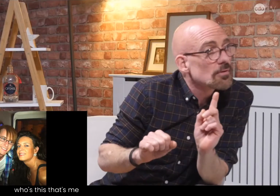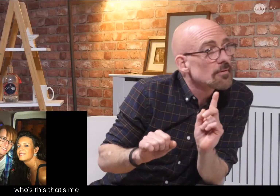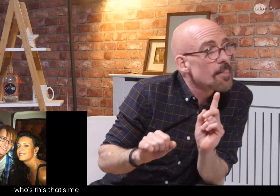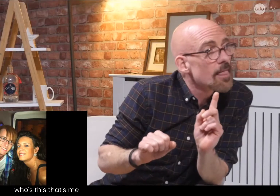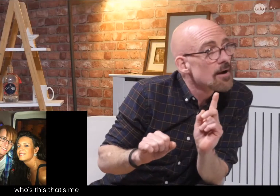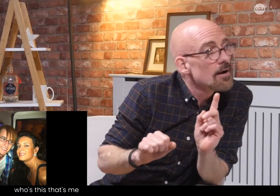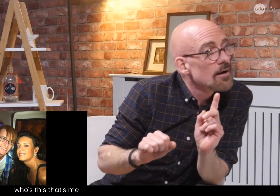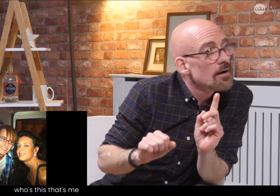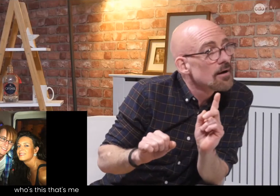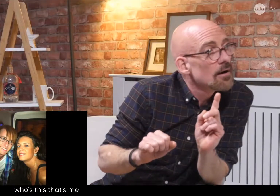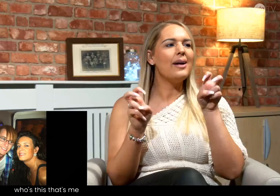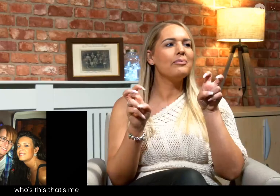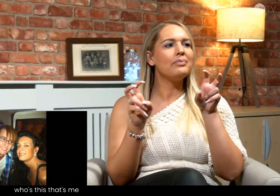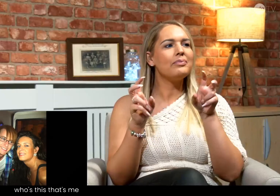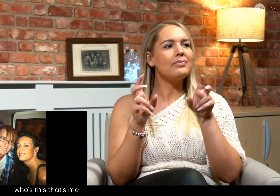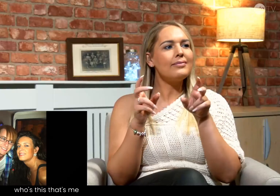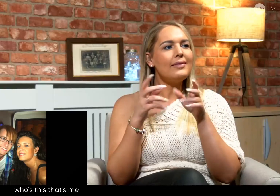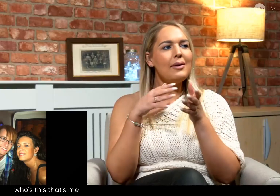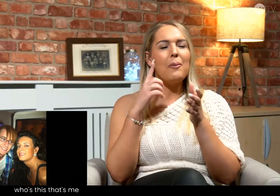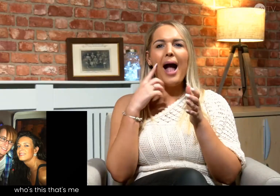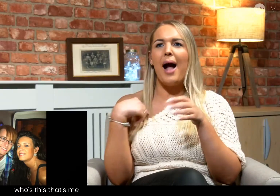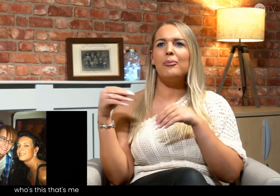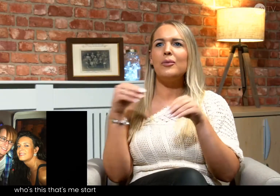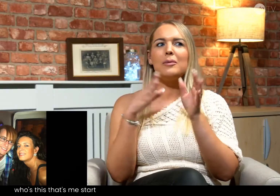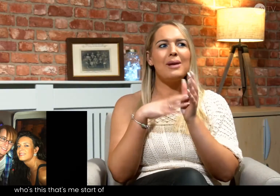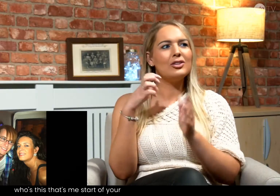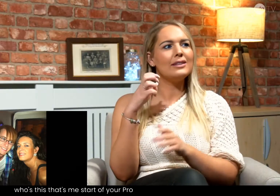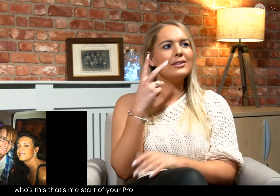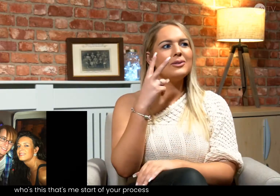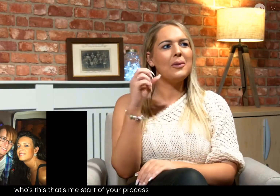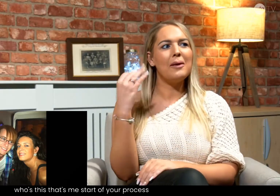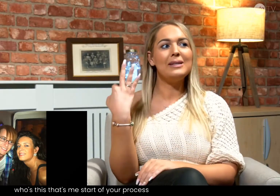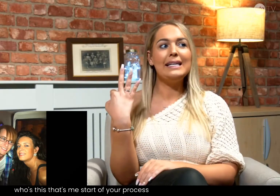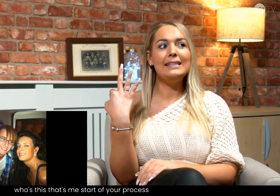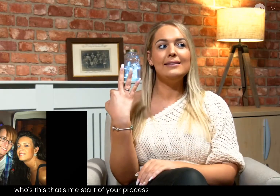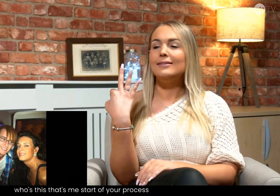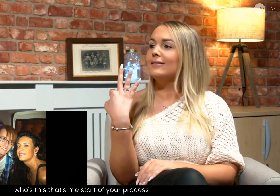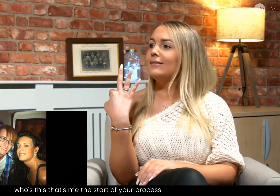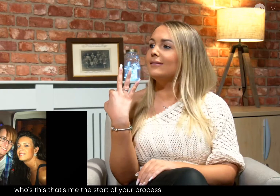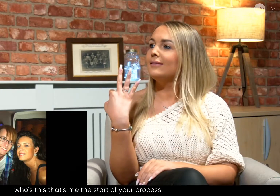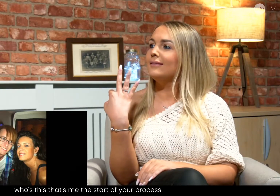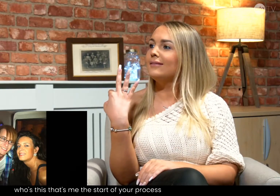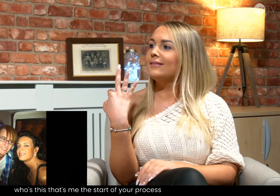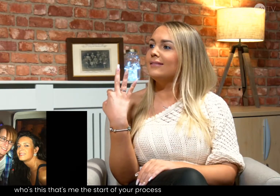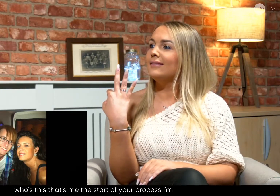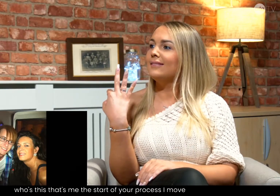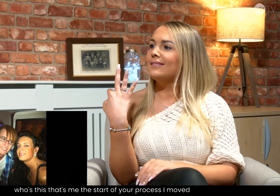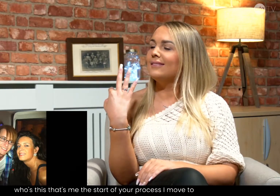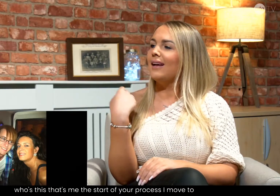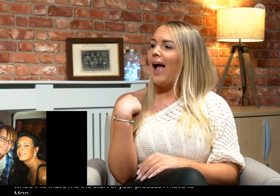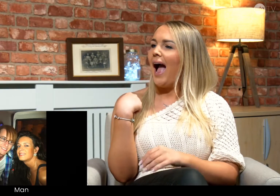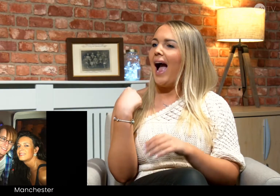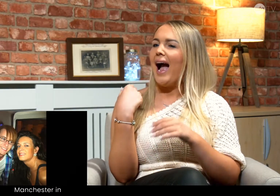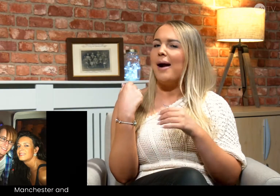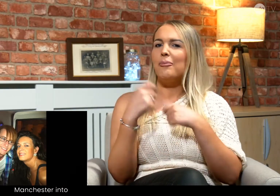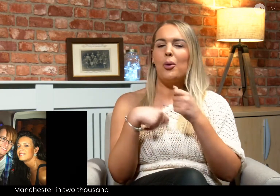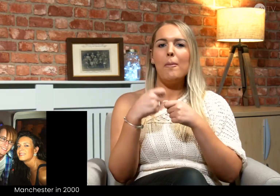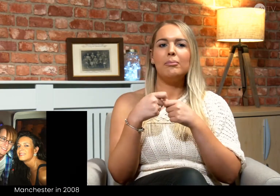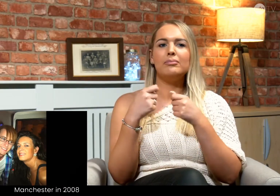Was that just at the start of your process? I moved to Manchester in 2008, and at